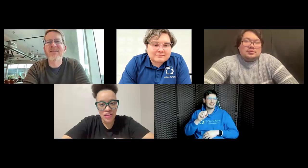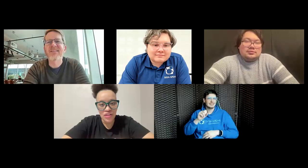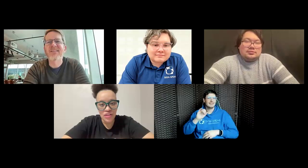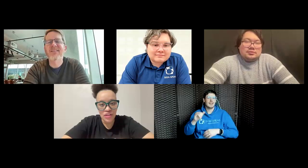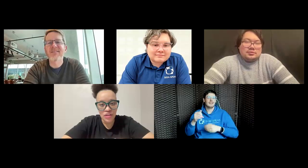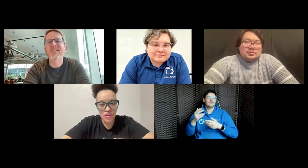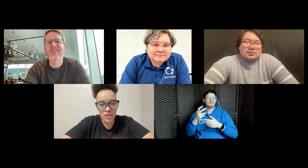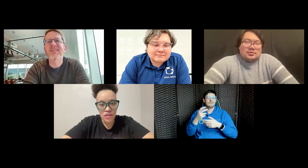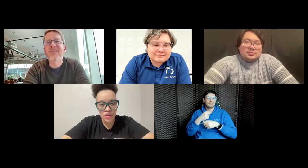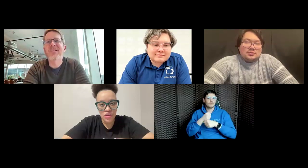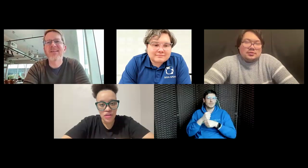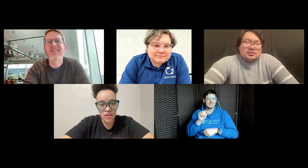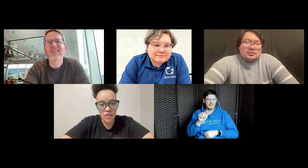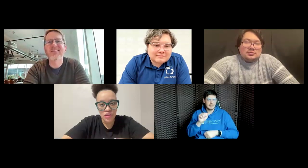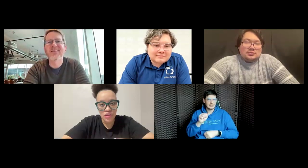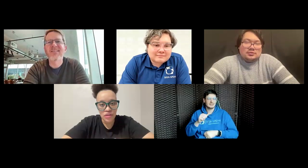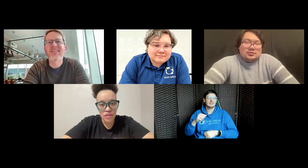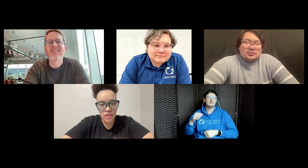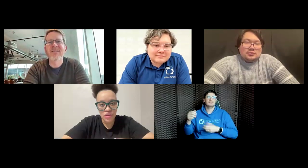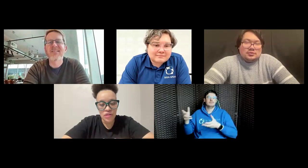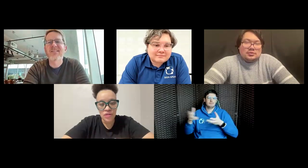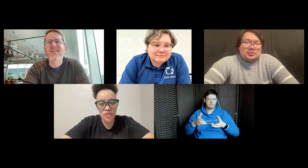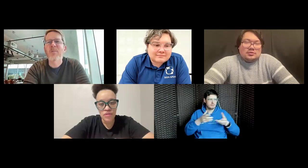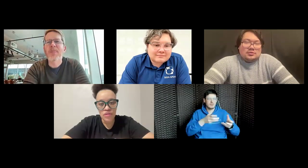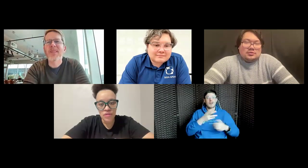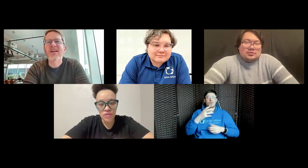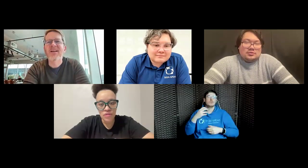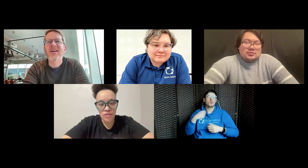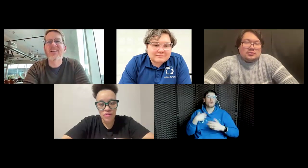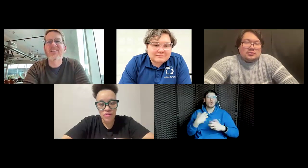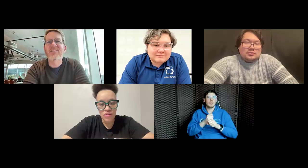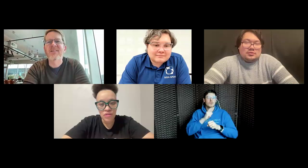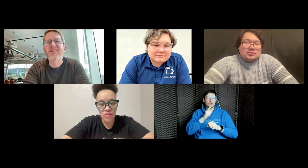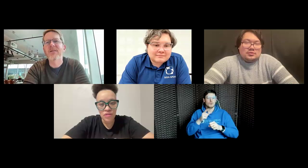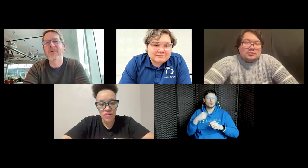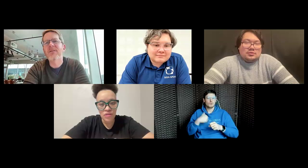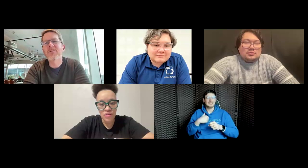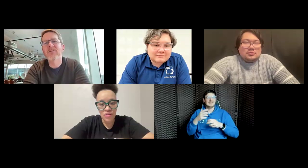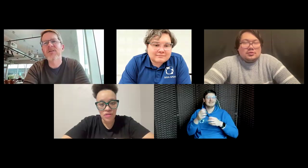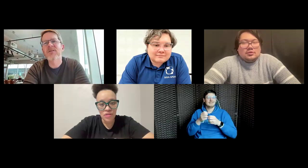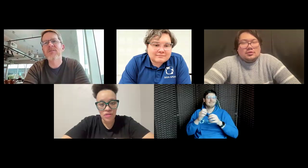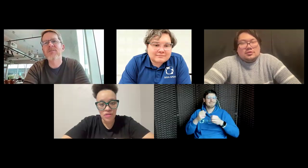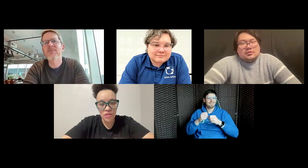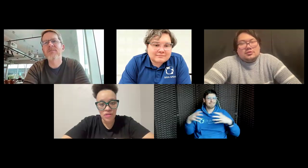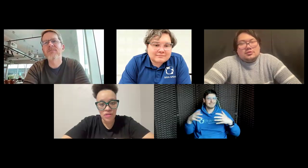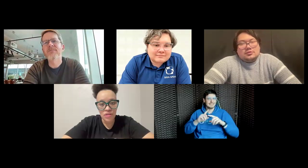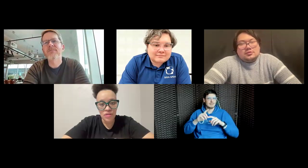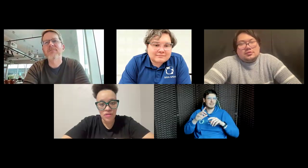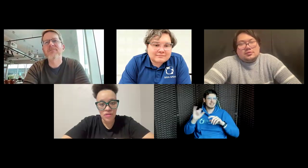different, a variety of testing. And again, to get cleaner data for that. So we make sure that we